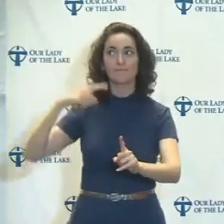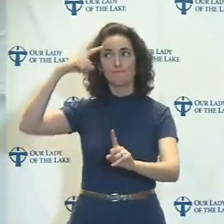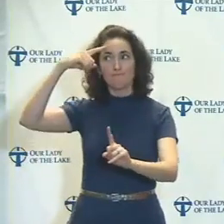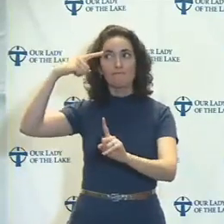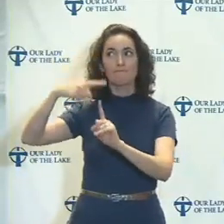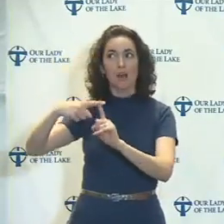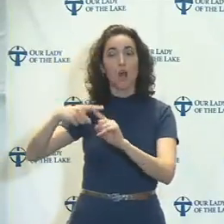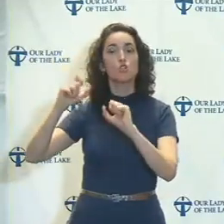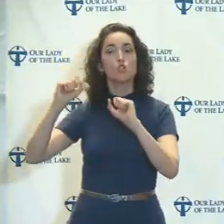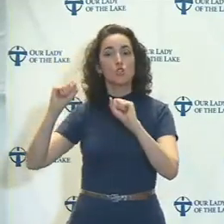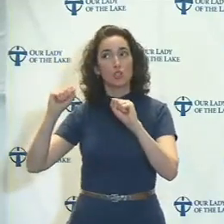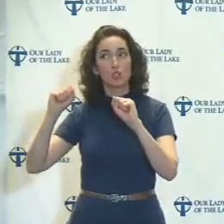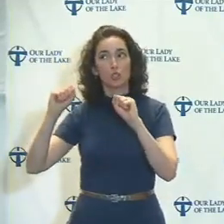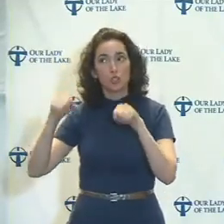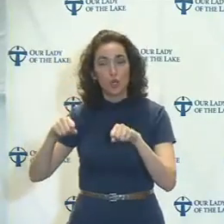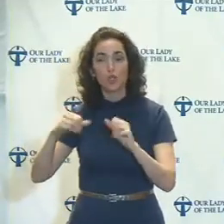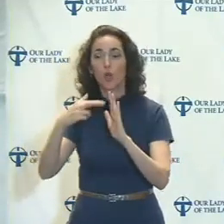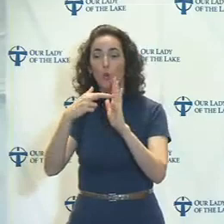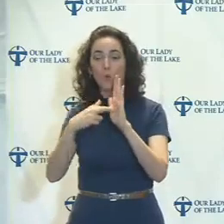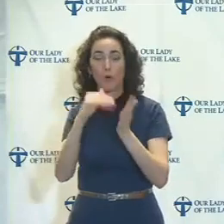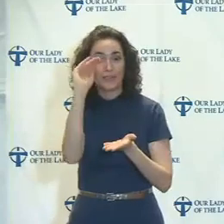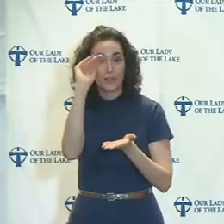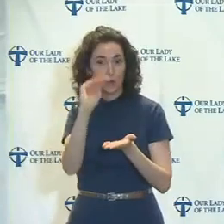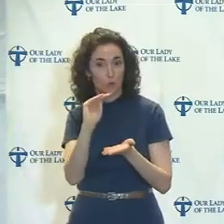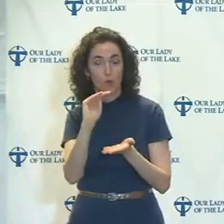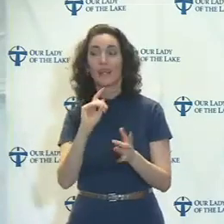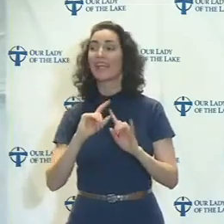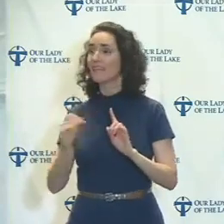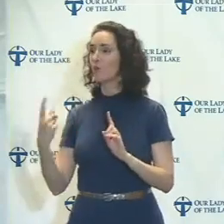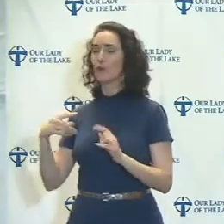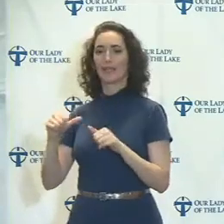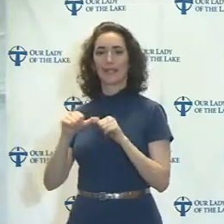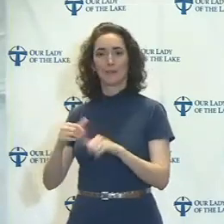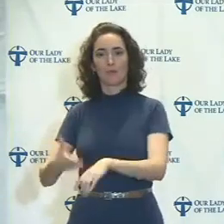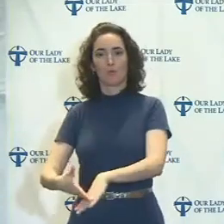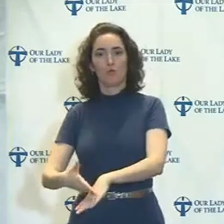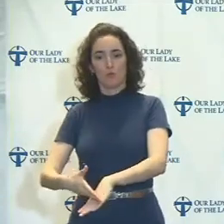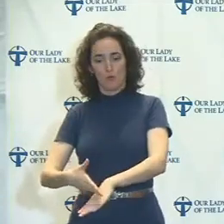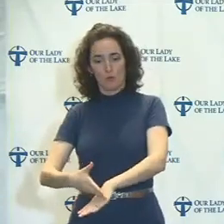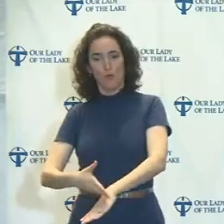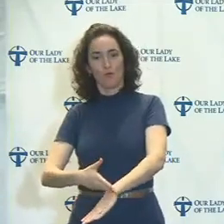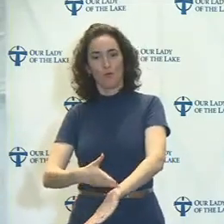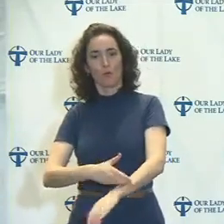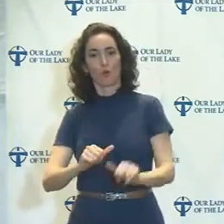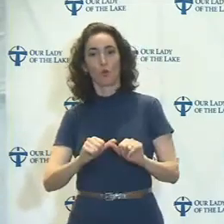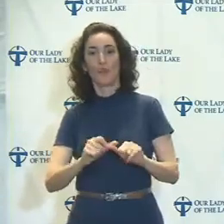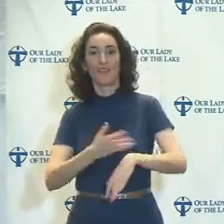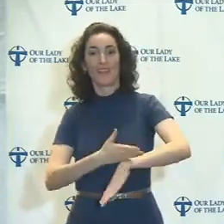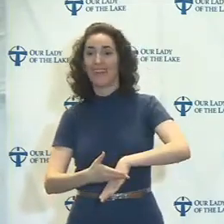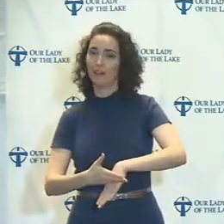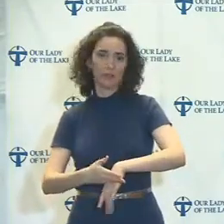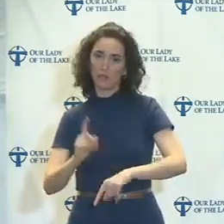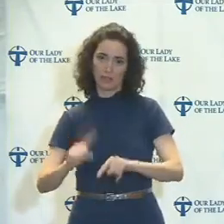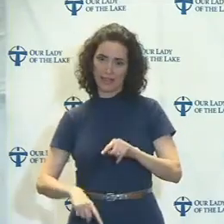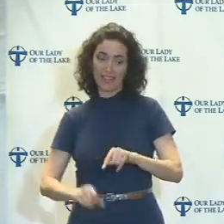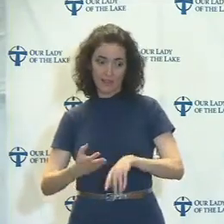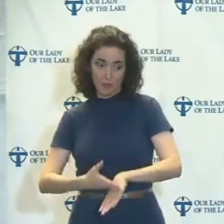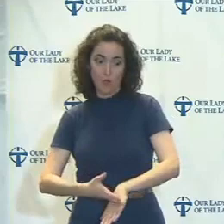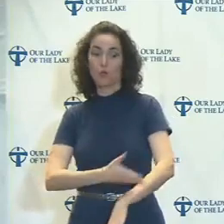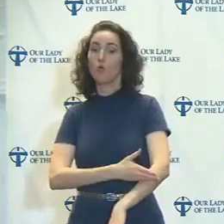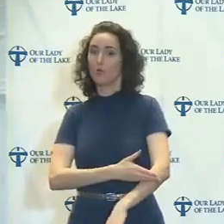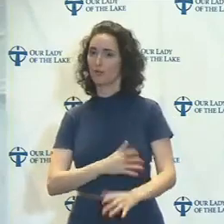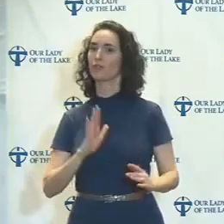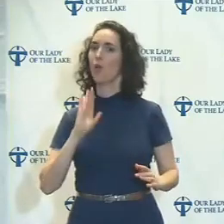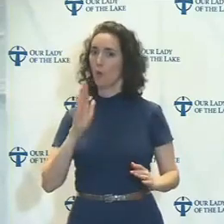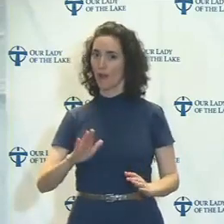some restrictions if we continue on the path that we currently are on. So I encourage people to do your part. Be a good